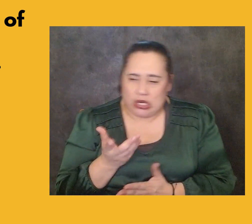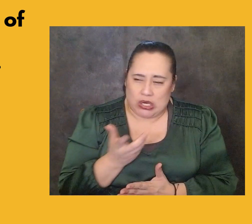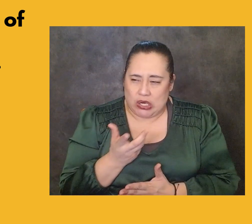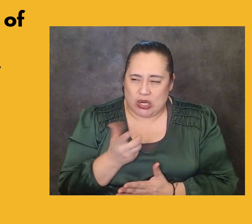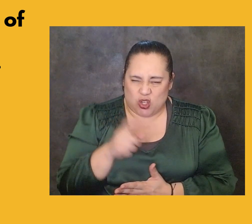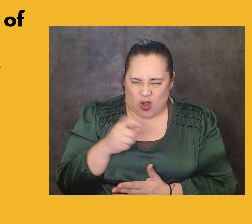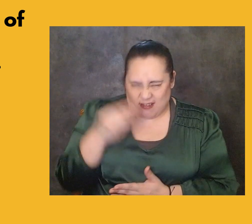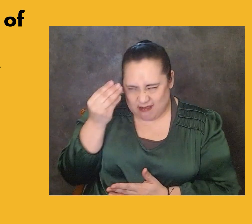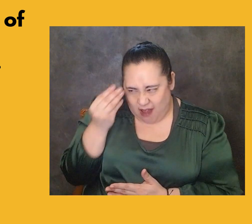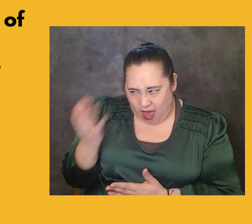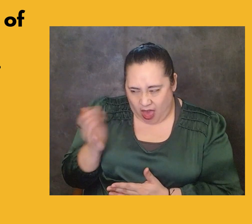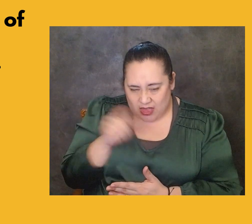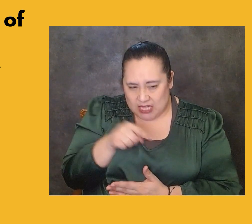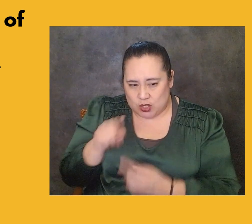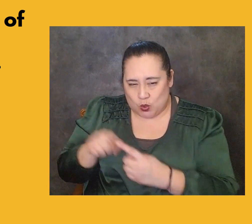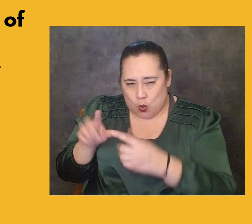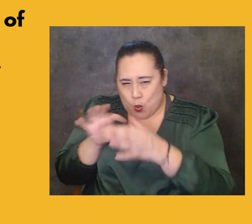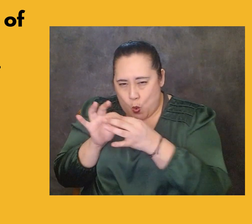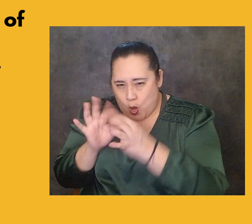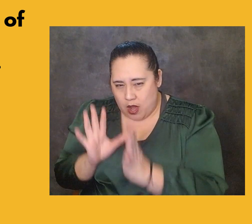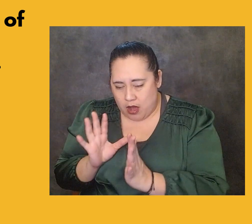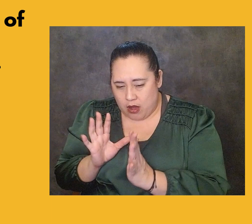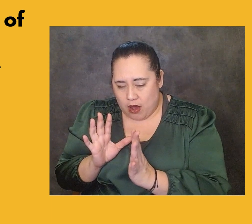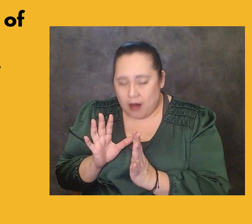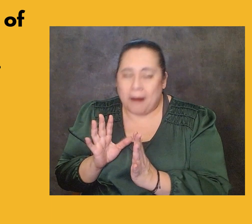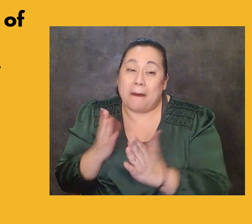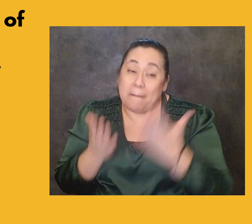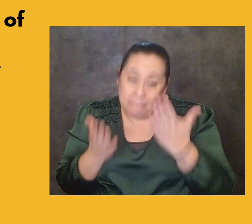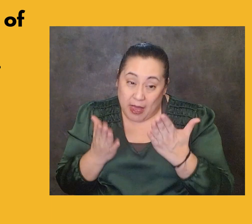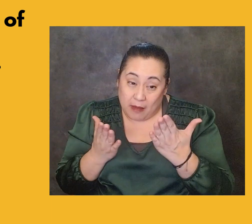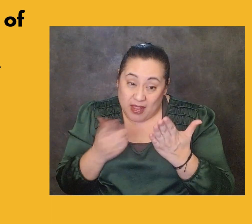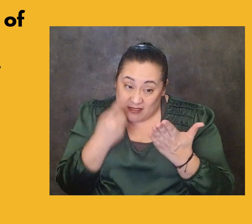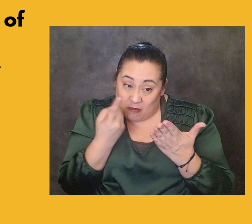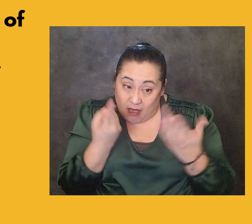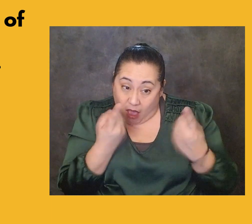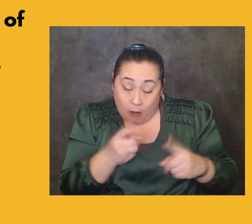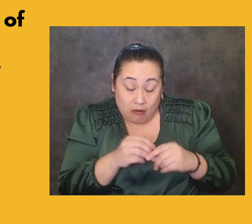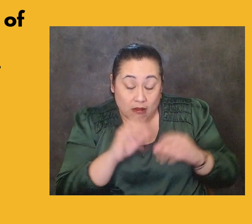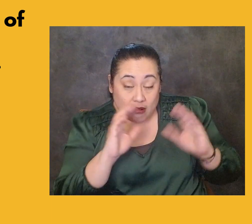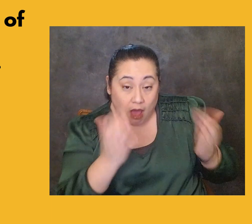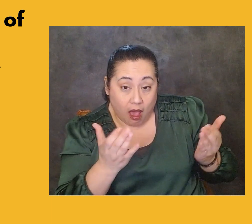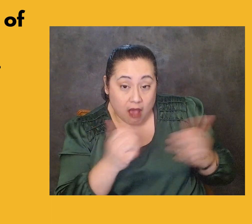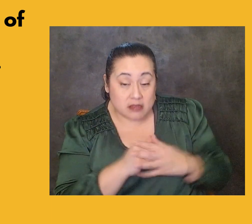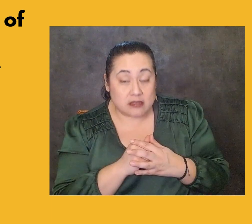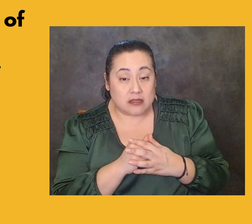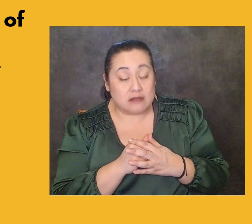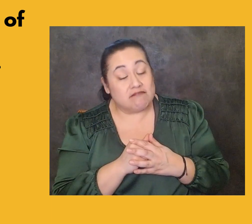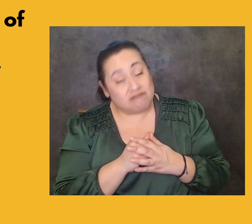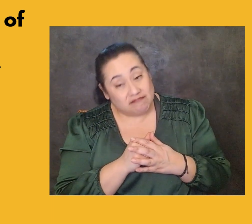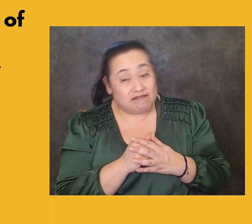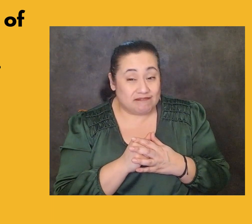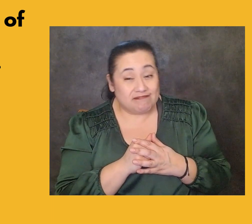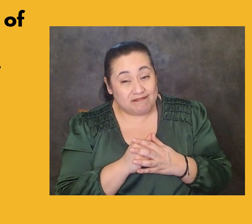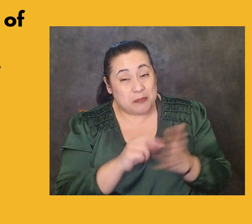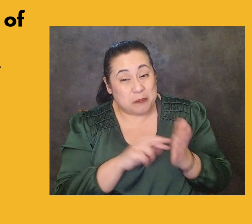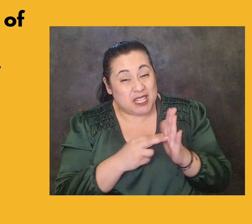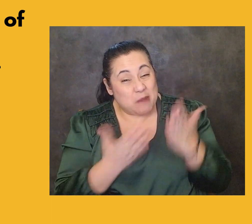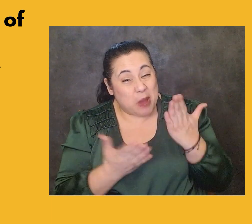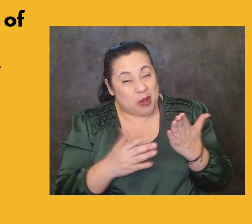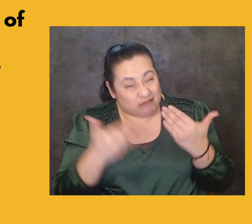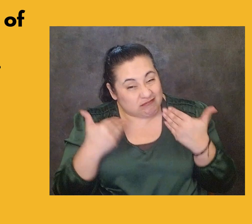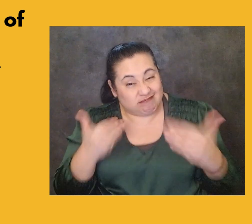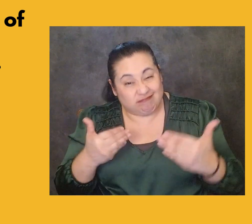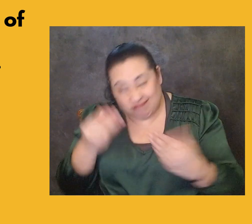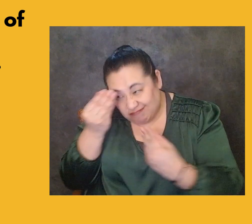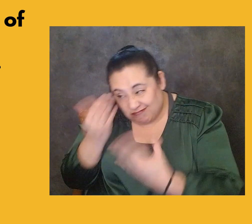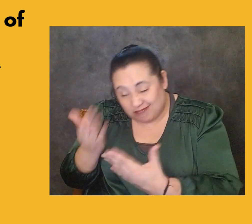If you feel, I'm not sure if I tell this to the coordinator, maybe something happened in class, it means maybe you should go